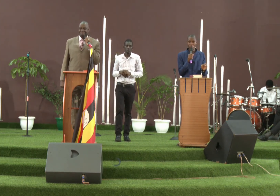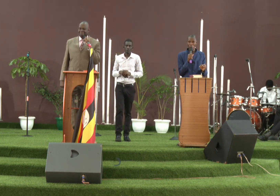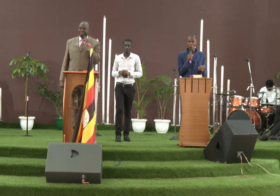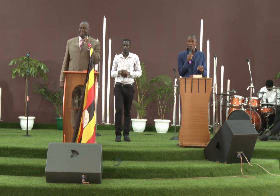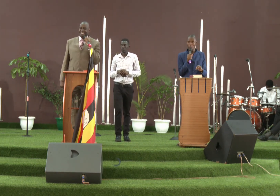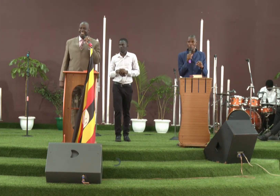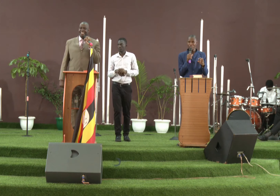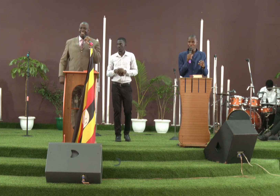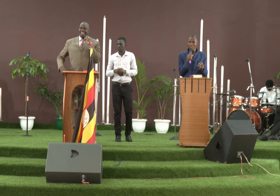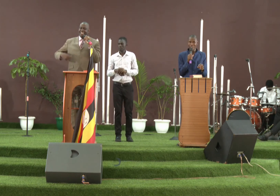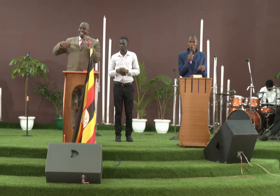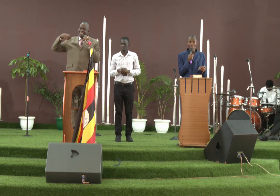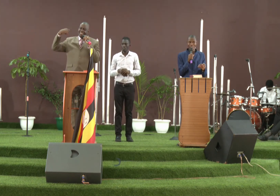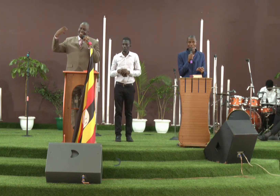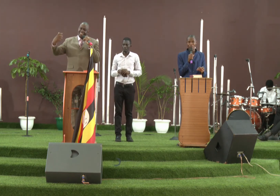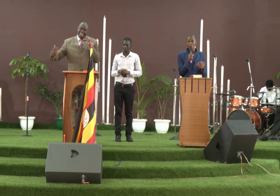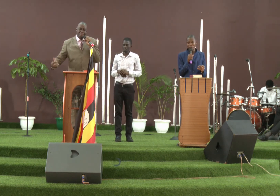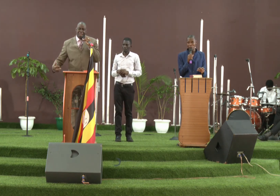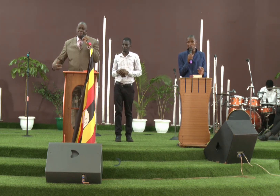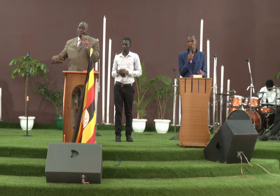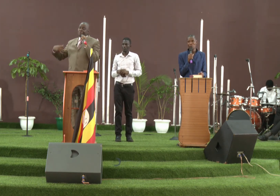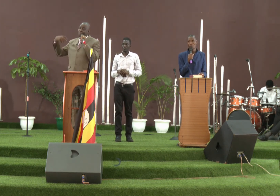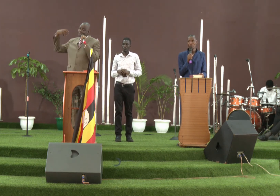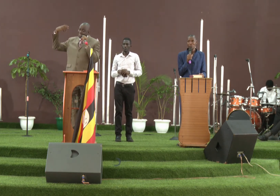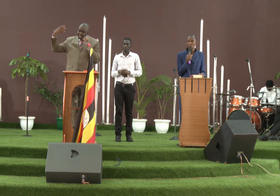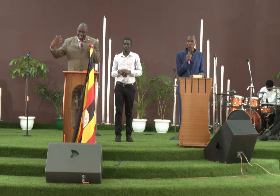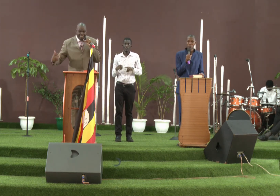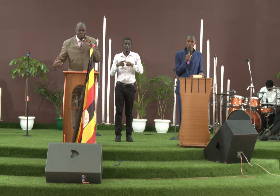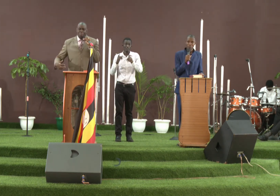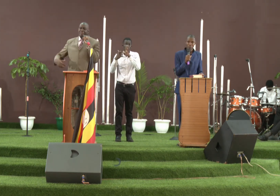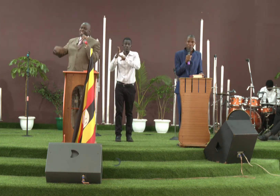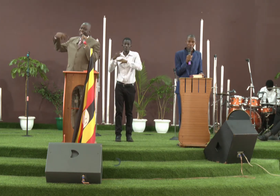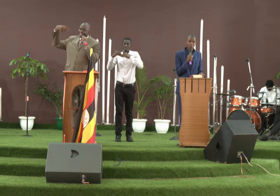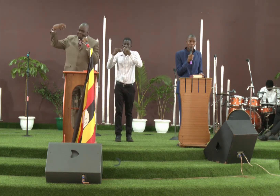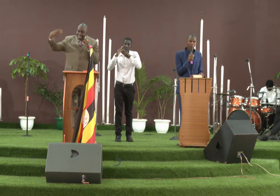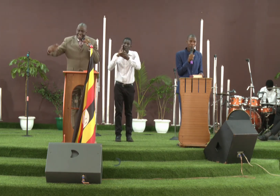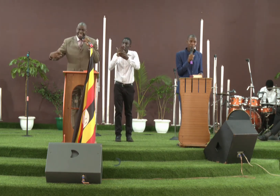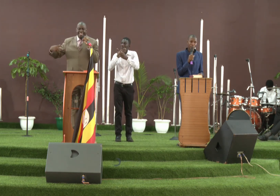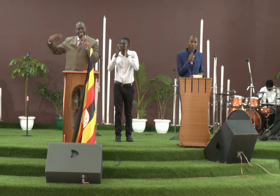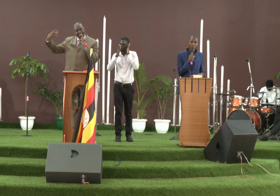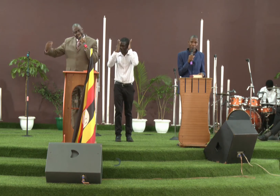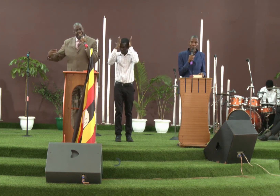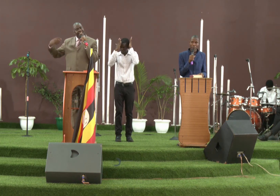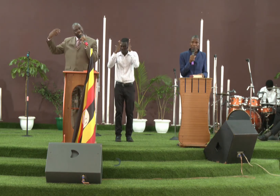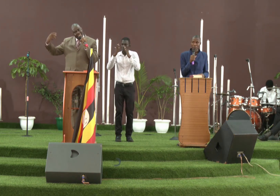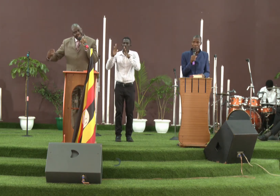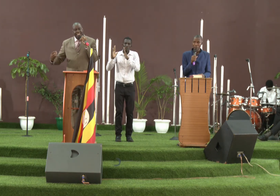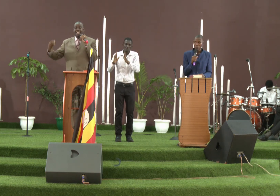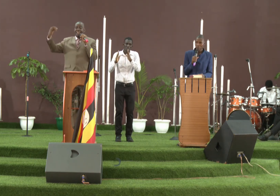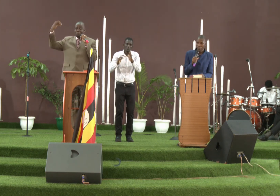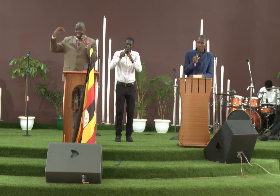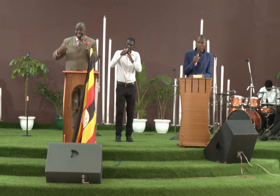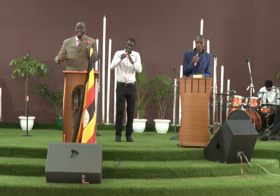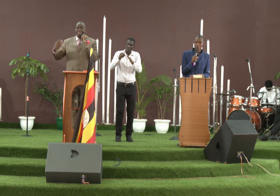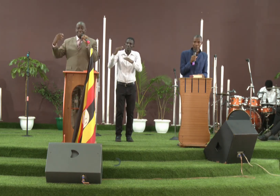somewhere and you look for what to preach, then you understand the value. Kama awomu. Ekisa omulabirizi n'abeera nga yeetegeka nayitegeka